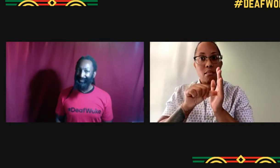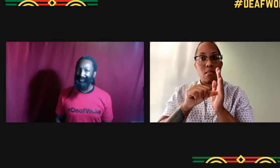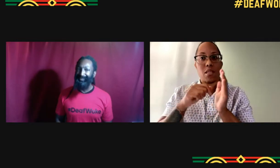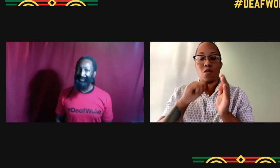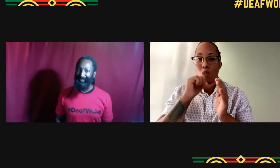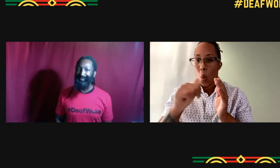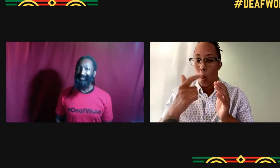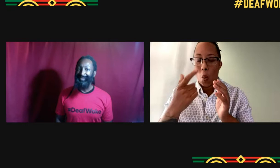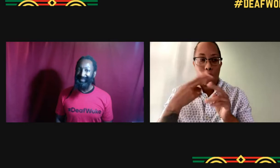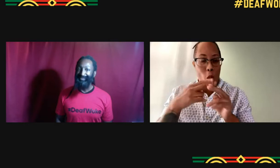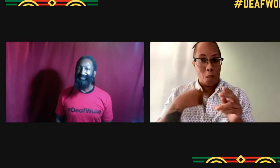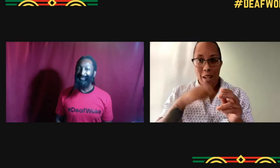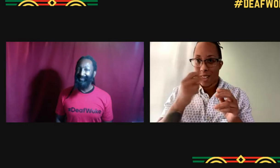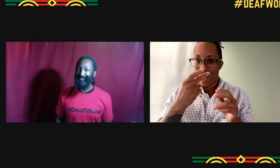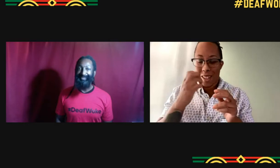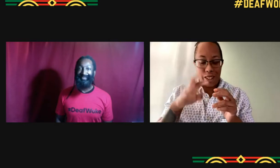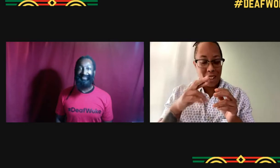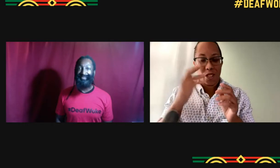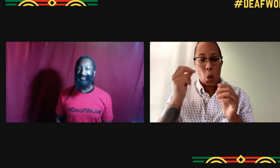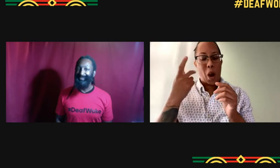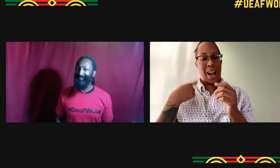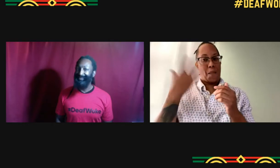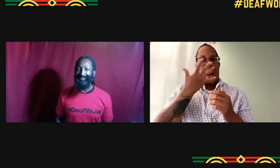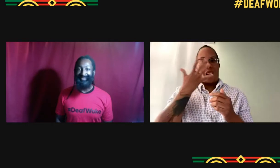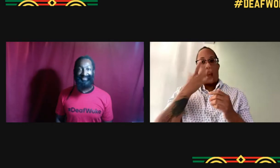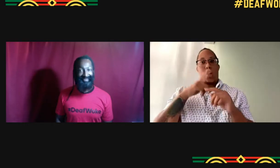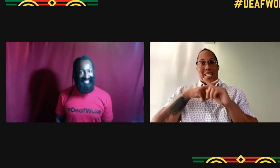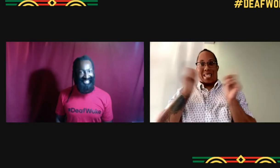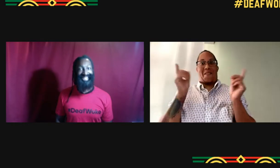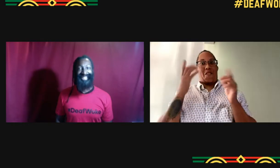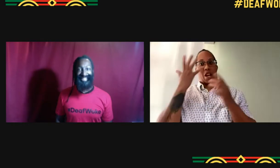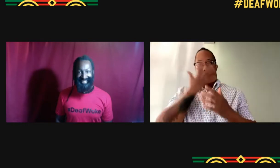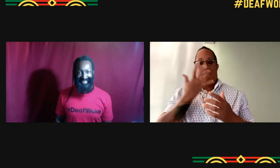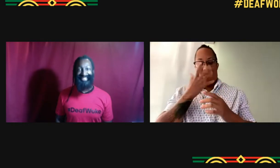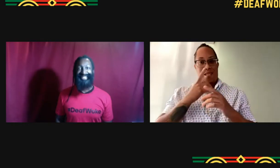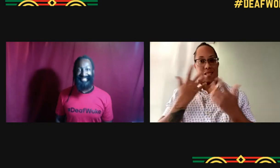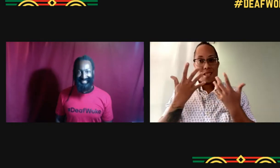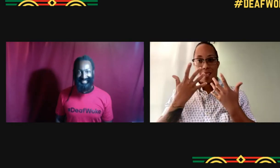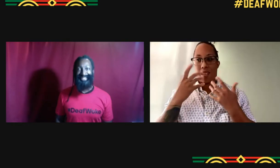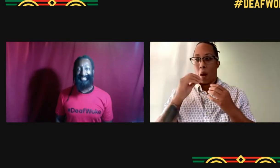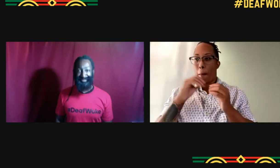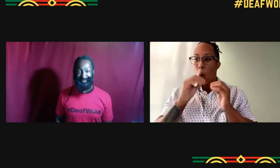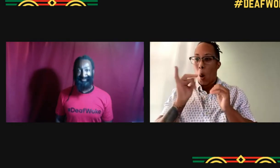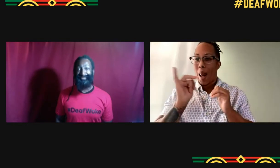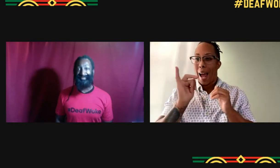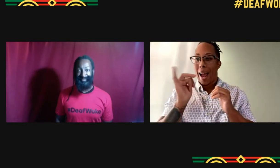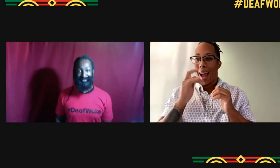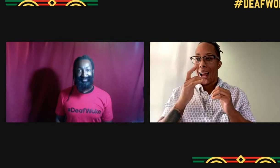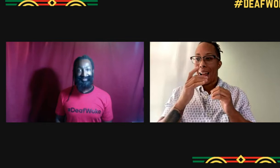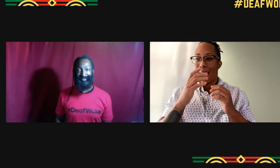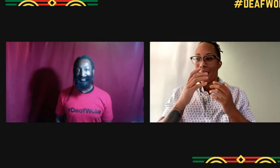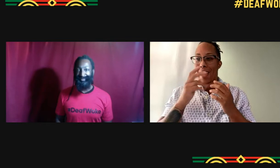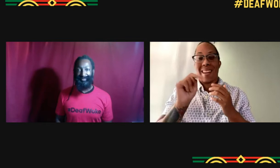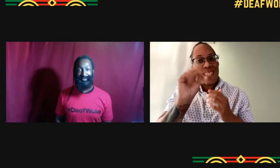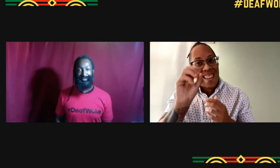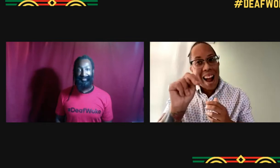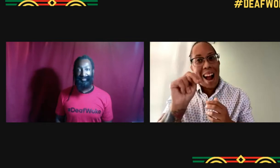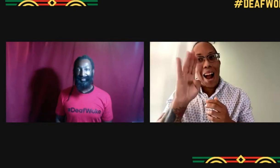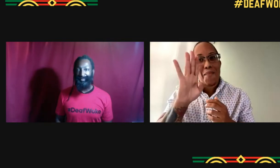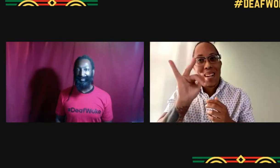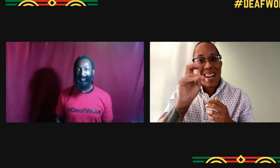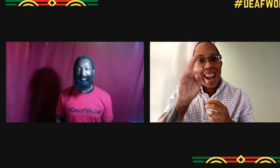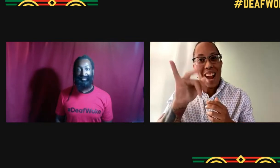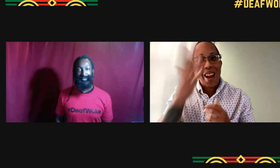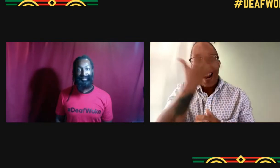they, them. And I emphasize it from the beginning. Please don't call me she, because I may look a little different, a little bit more